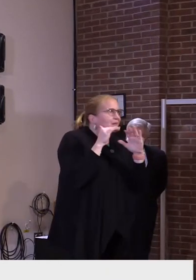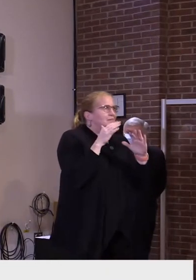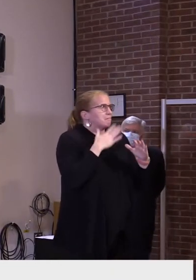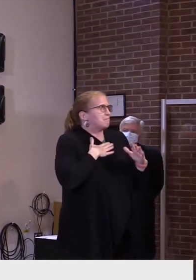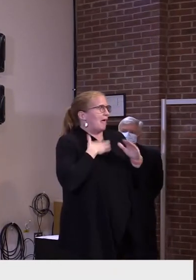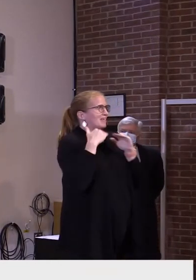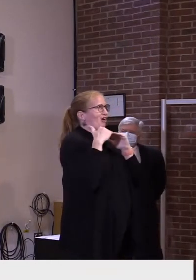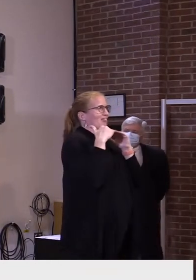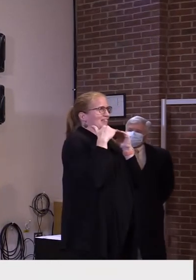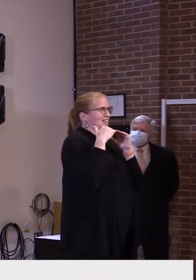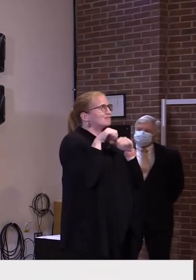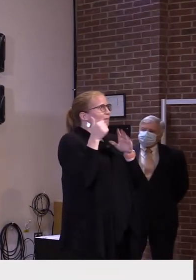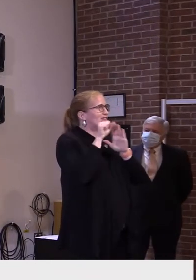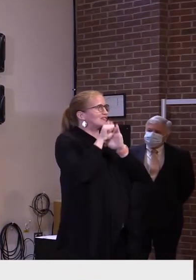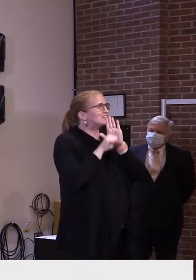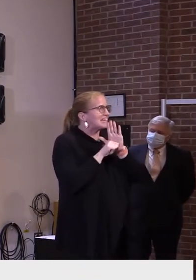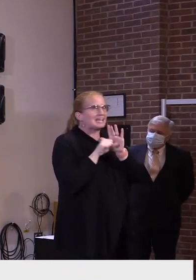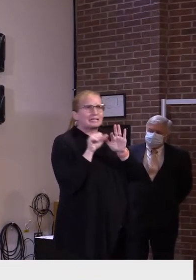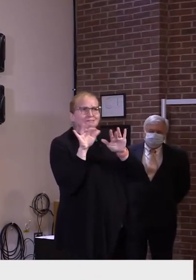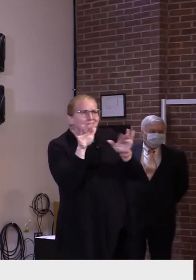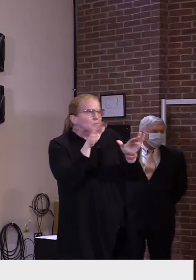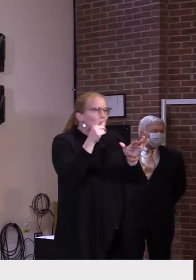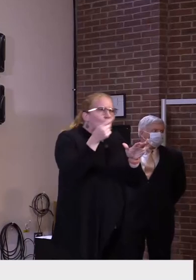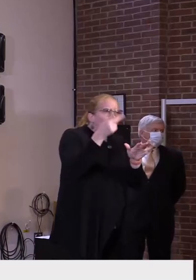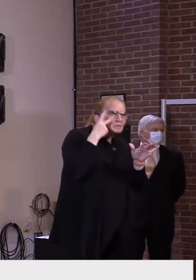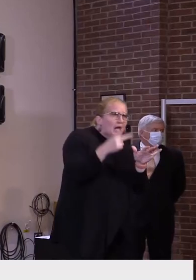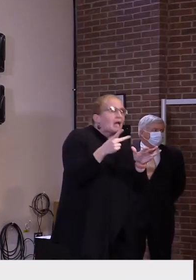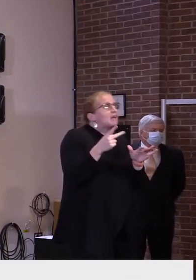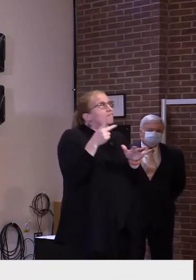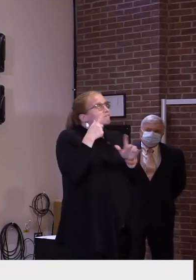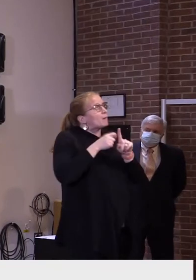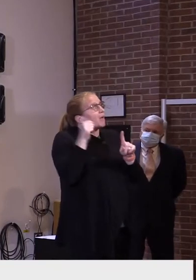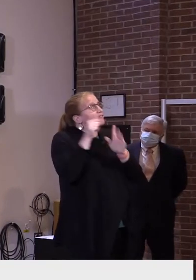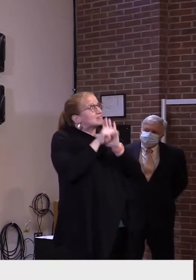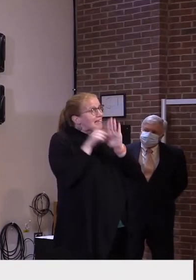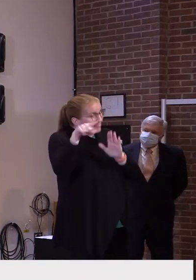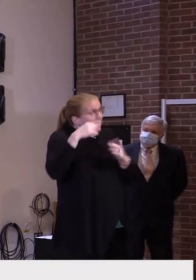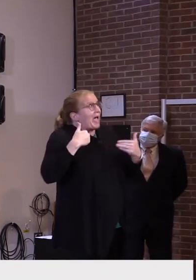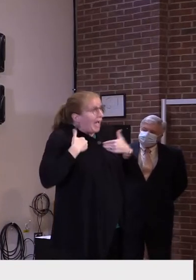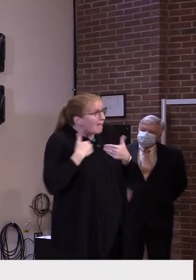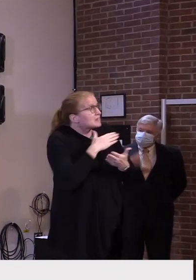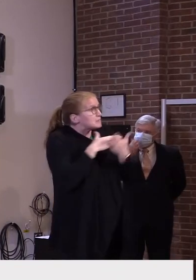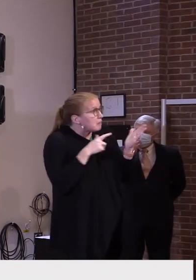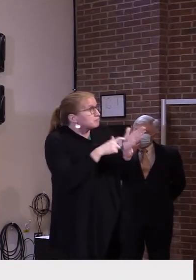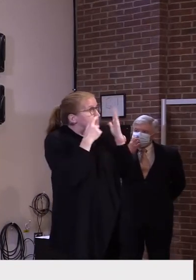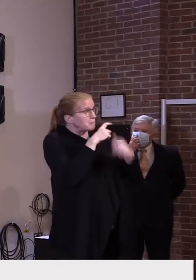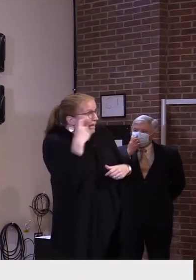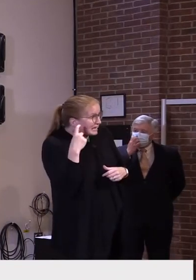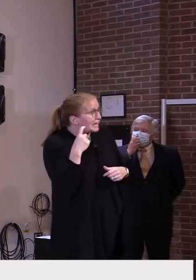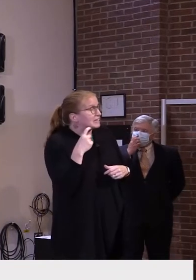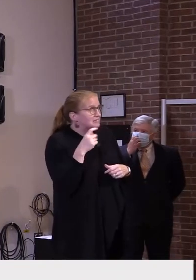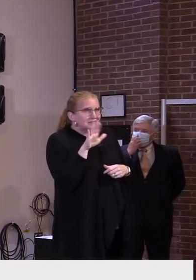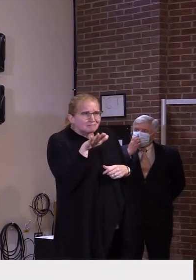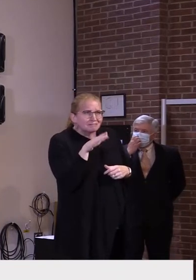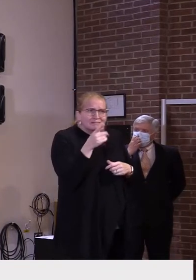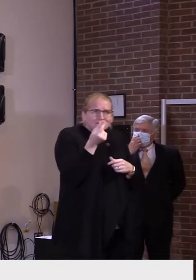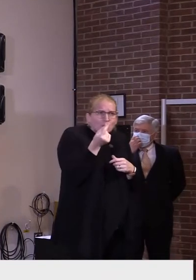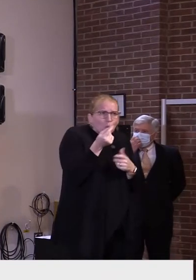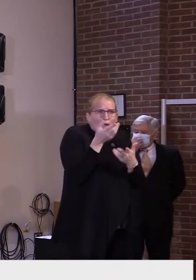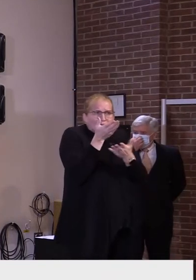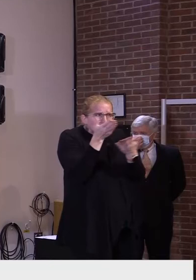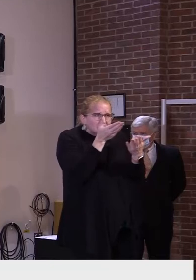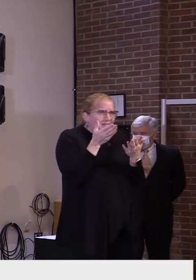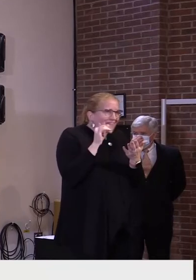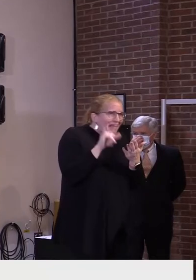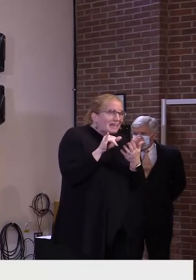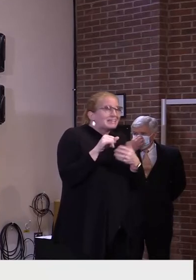colleagues at my level in states that have had mandates, and they will actually attest to what our governor has said,